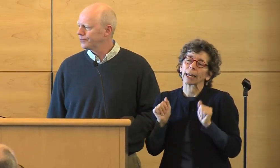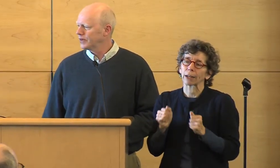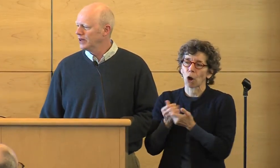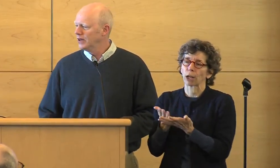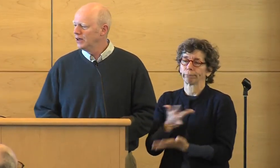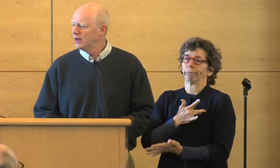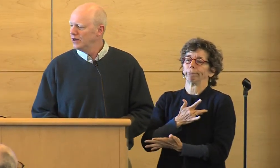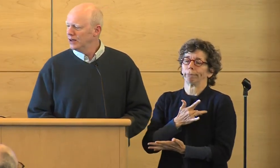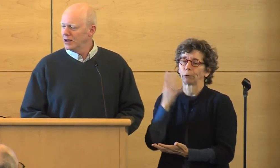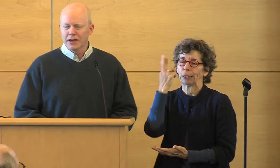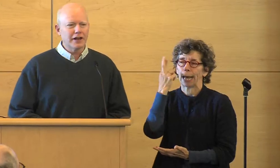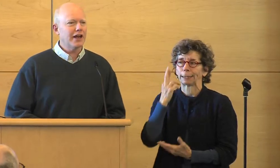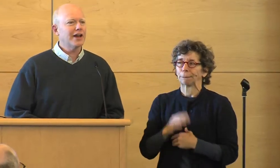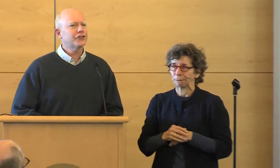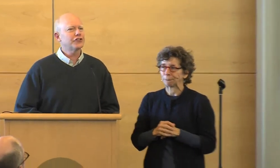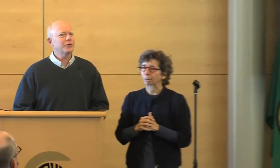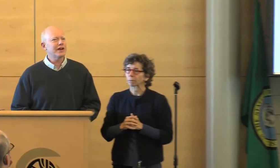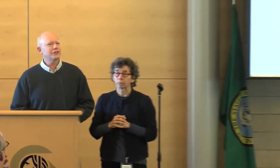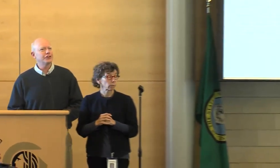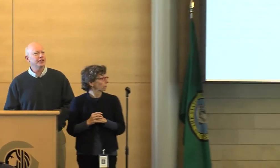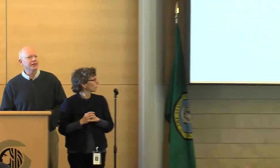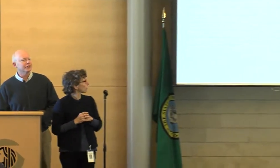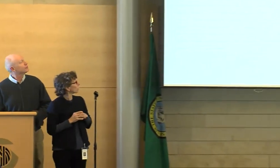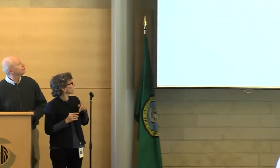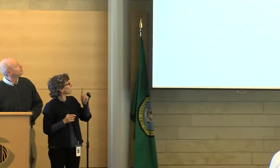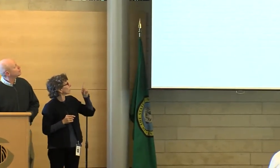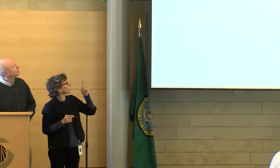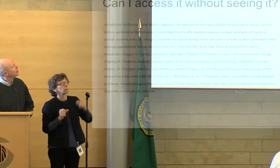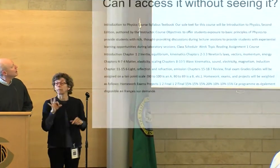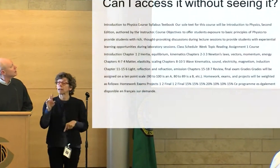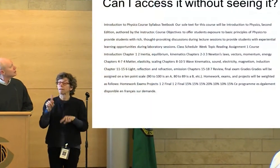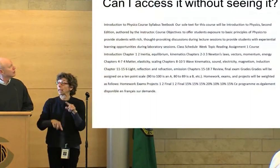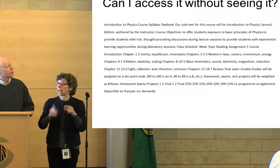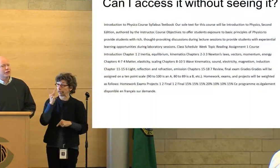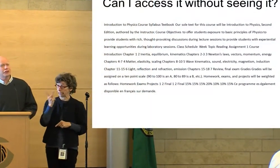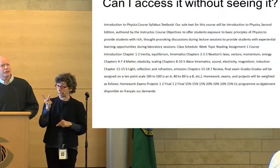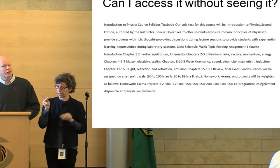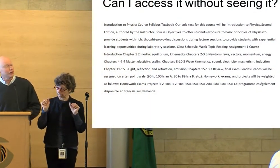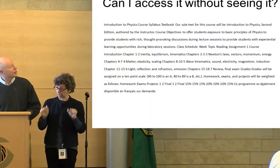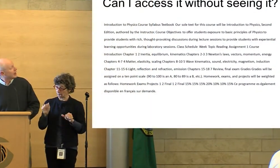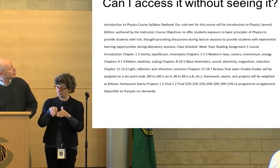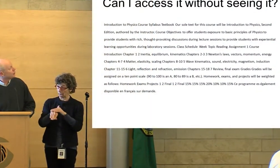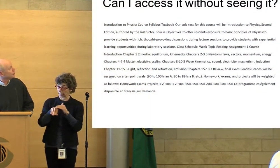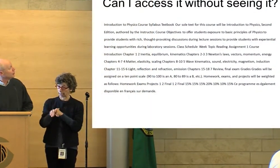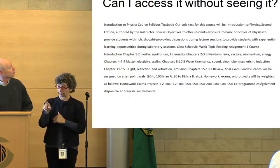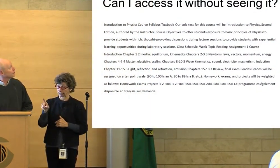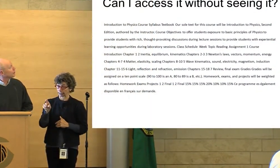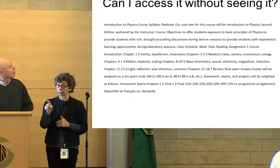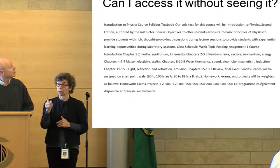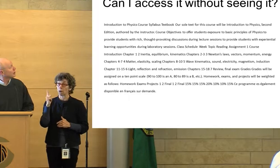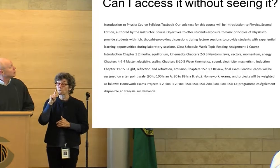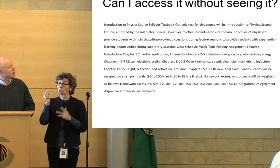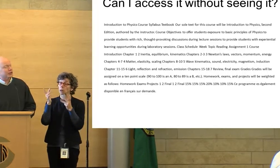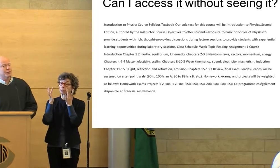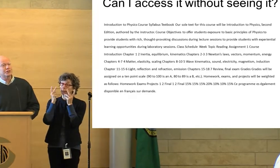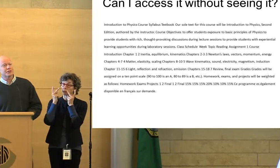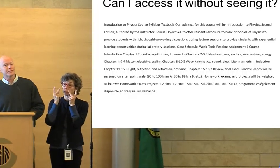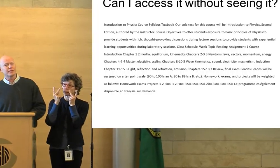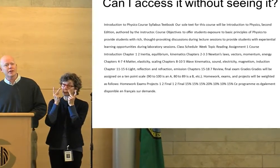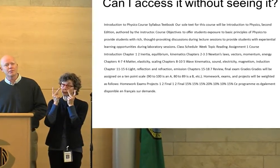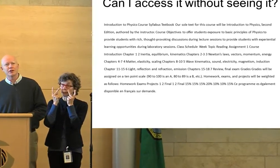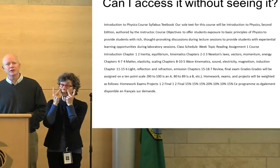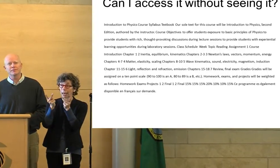websites. Just ask them, have you tried this without a mouse? And if not, you should try it and see what the experience is like. It can